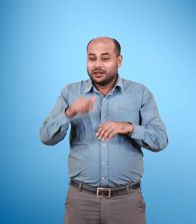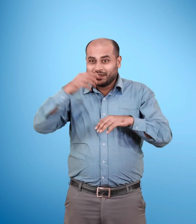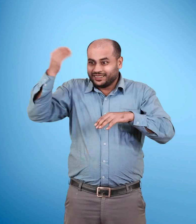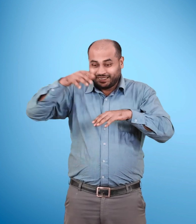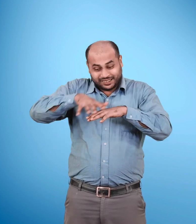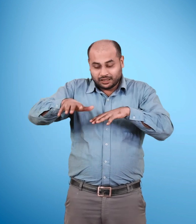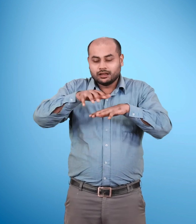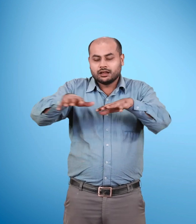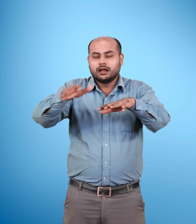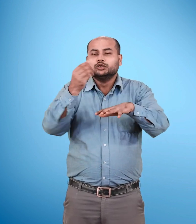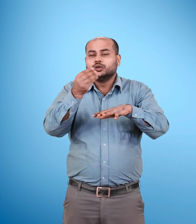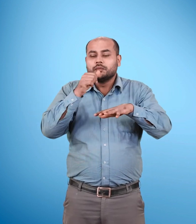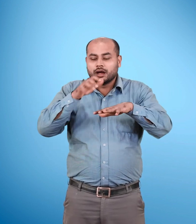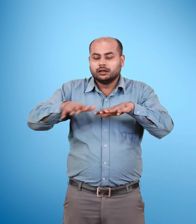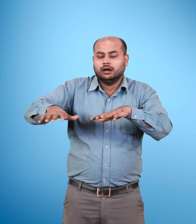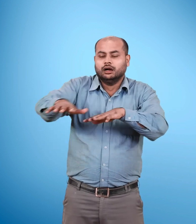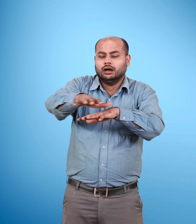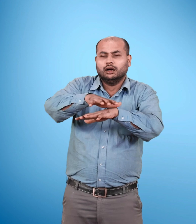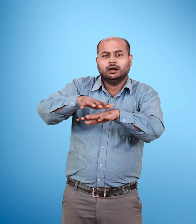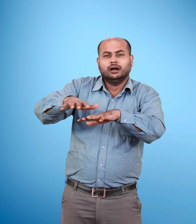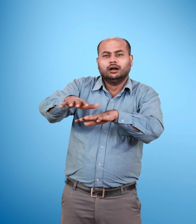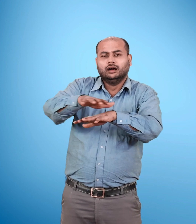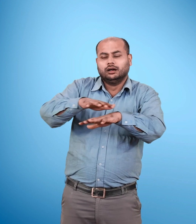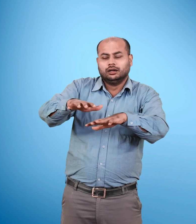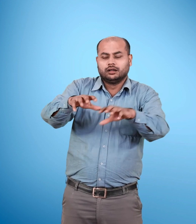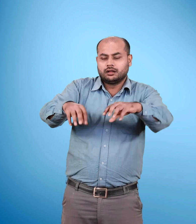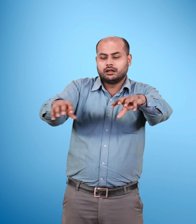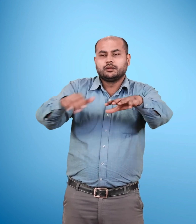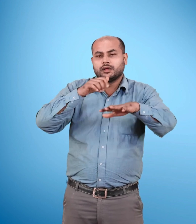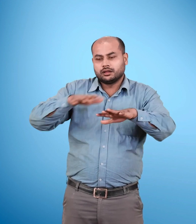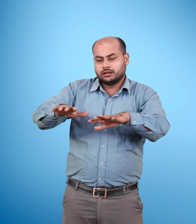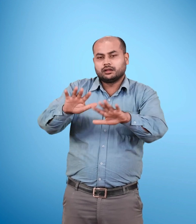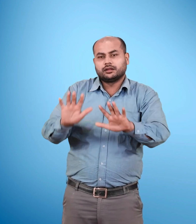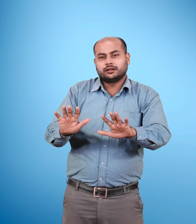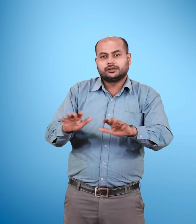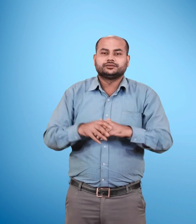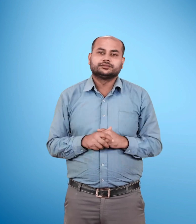into the ground, which ultimately affects the availability of groundwater.